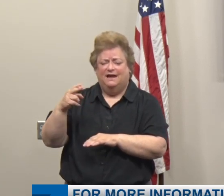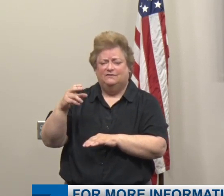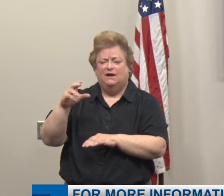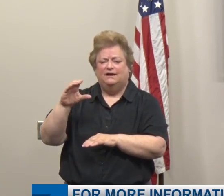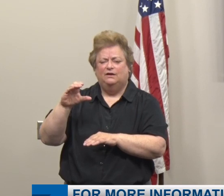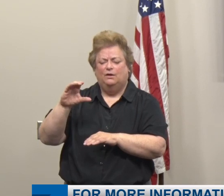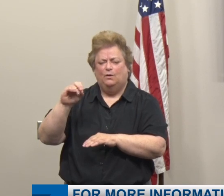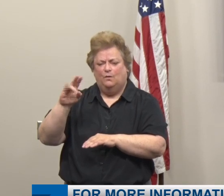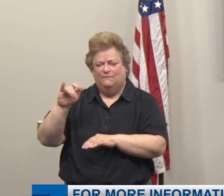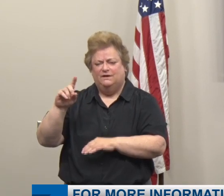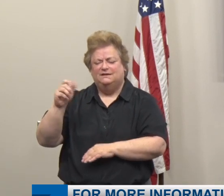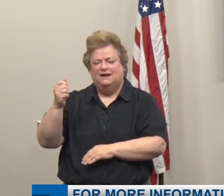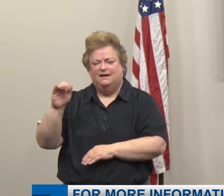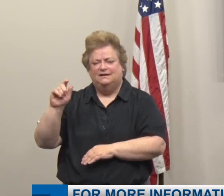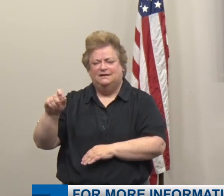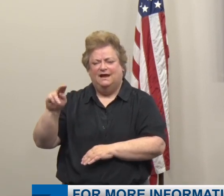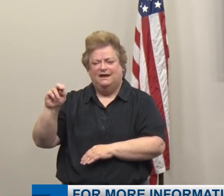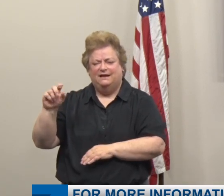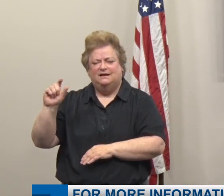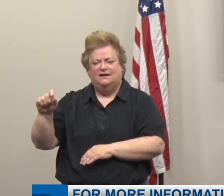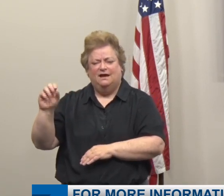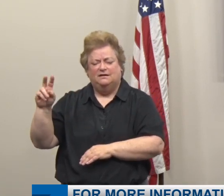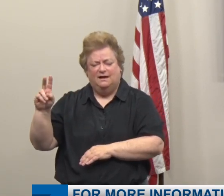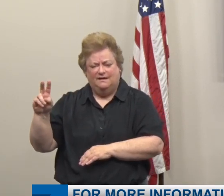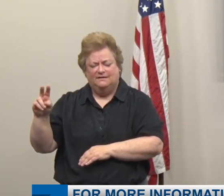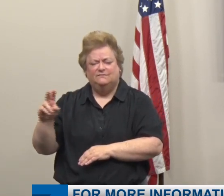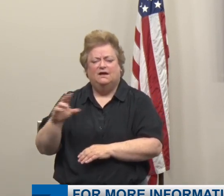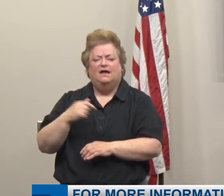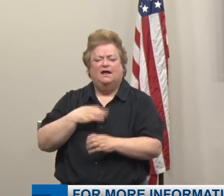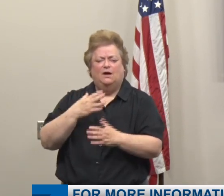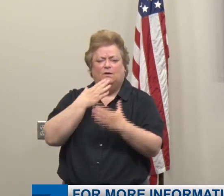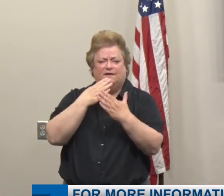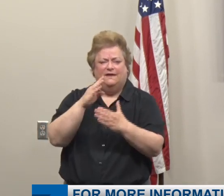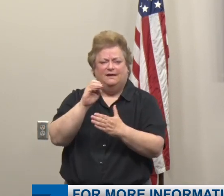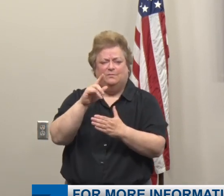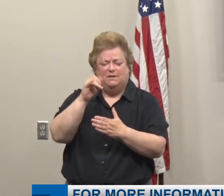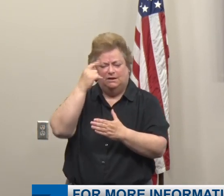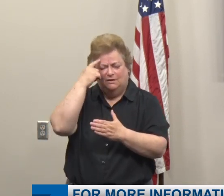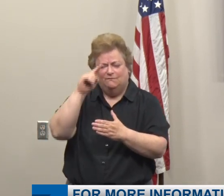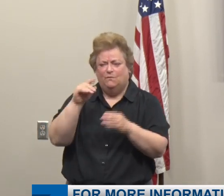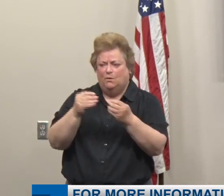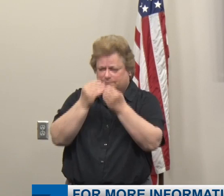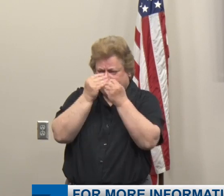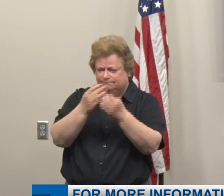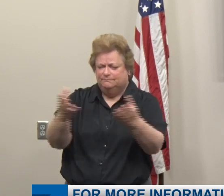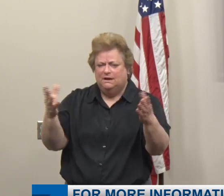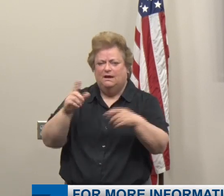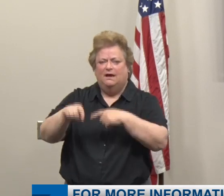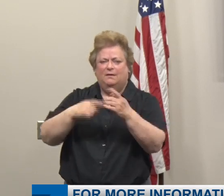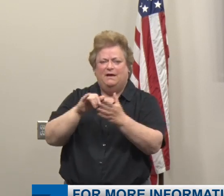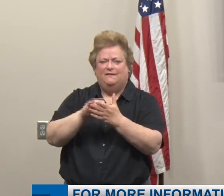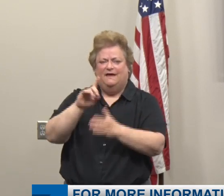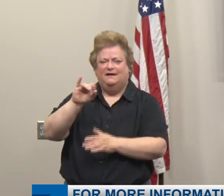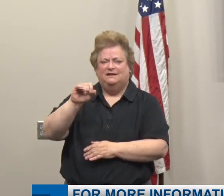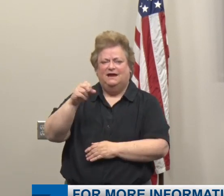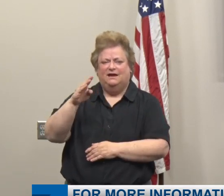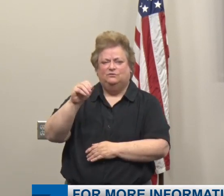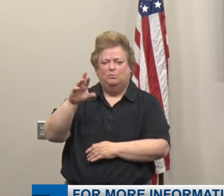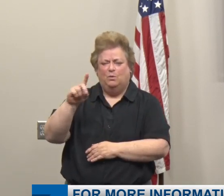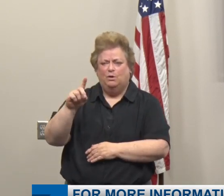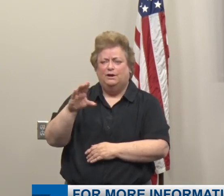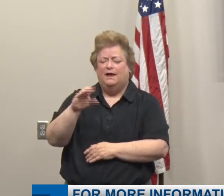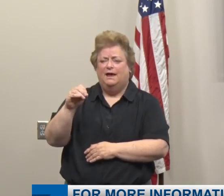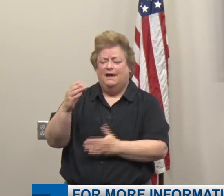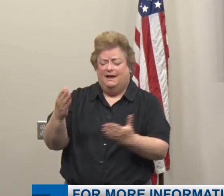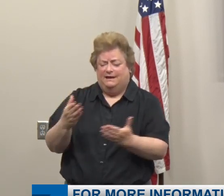nineteen Lincoln any gov I want to thank you to the media for helping us get the word out about that dashboard and here to provide